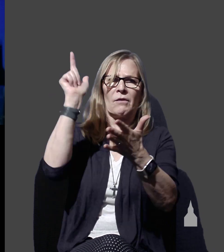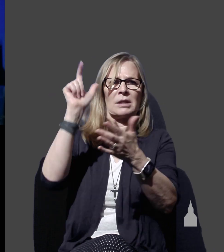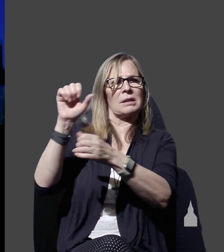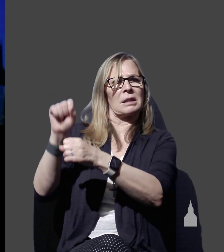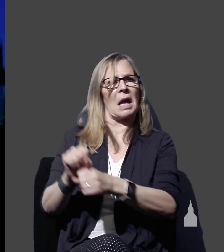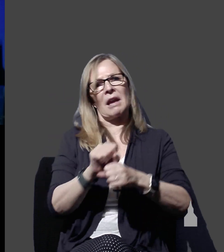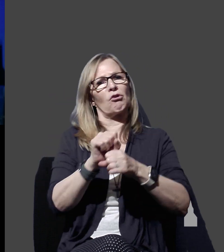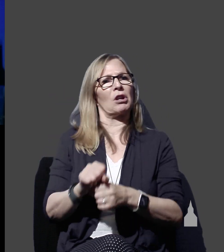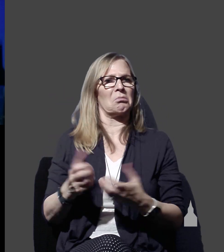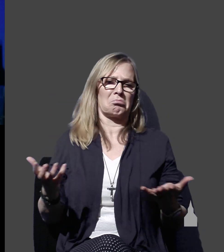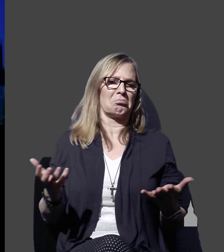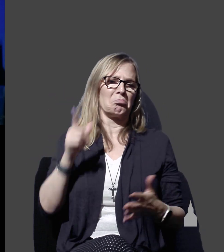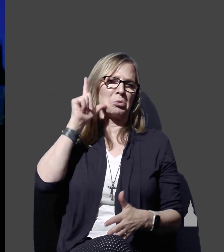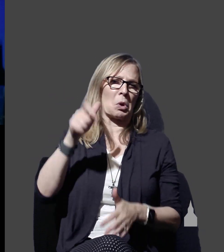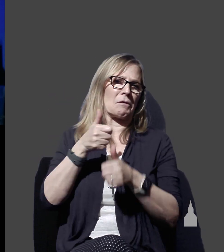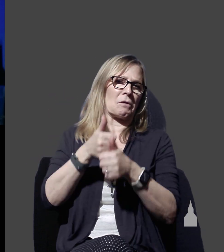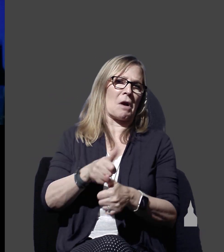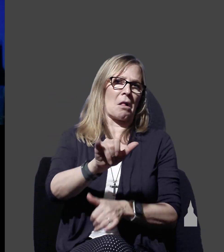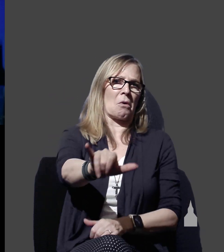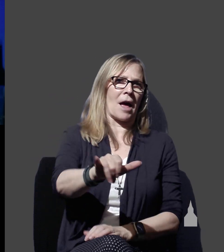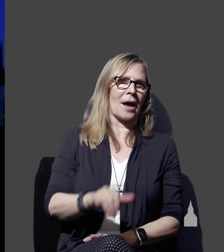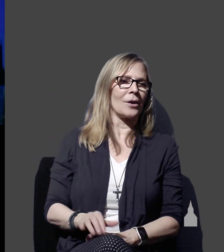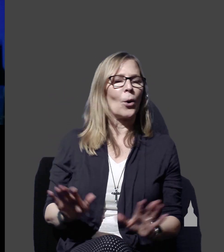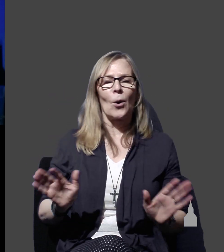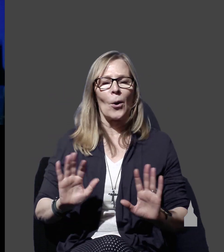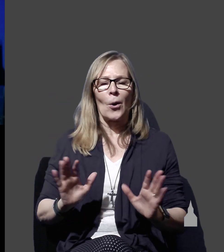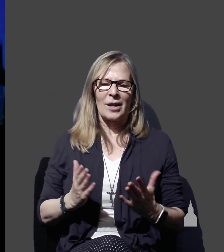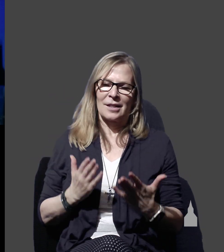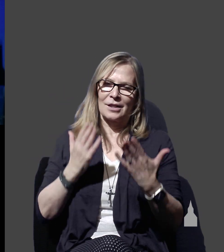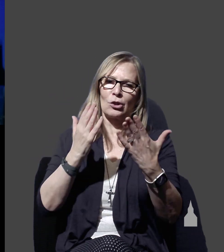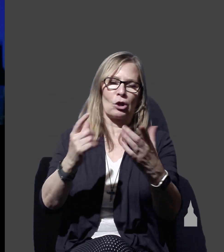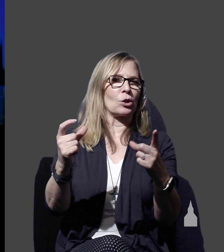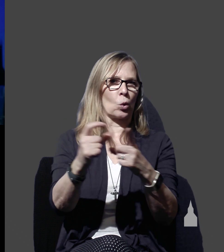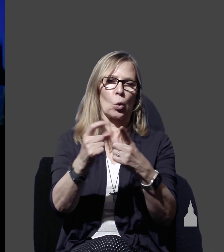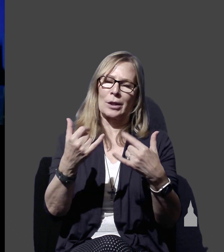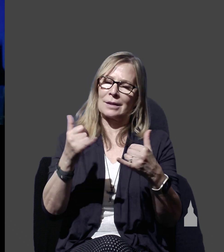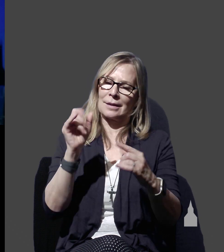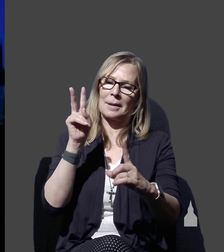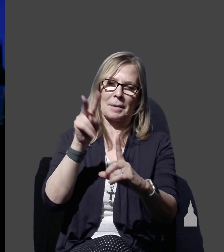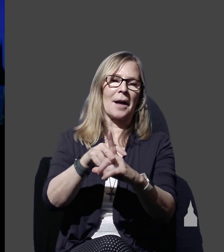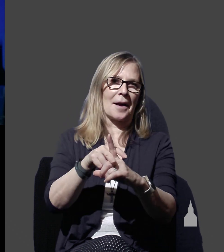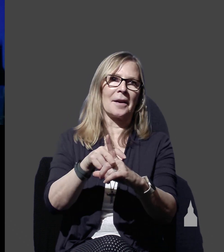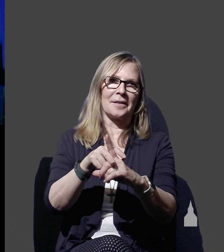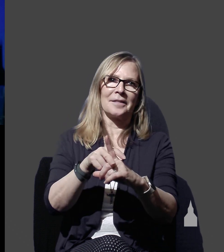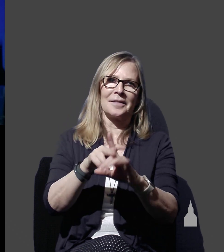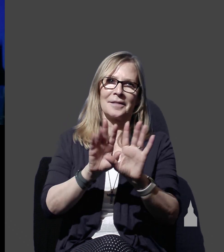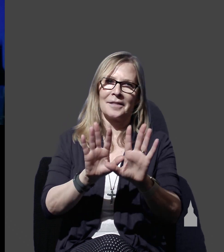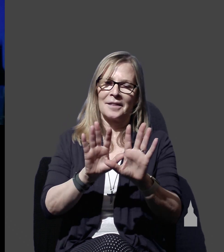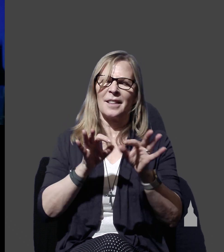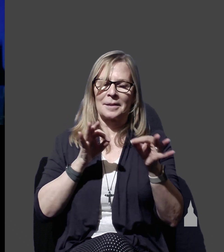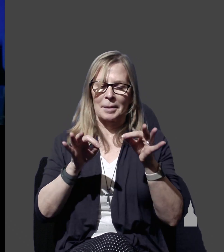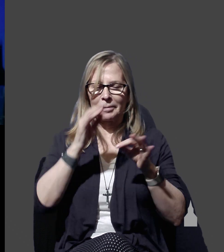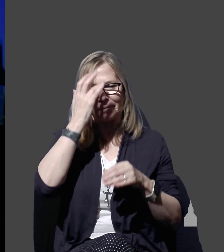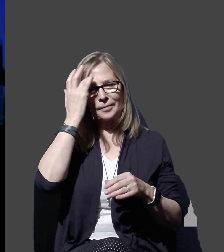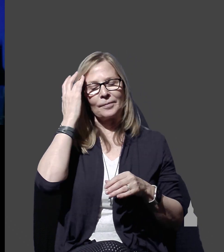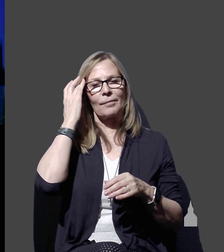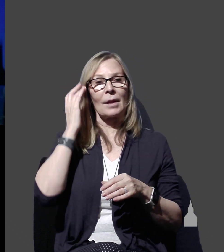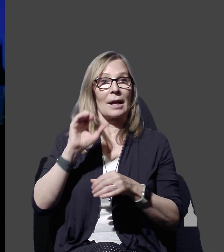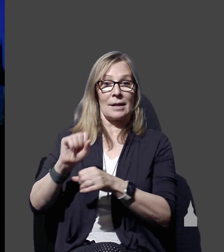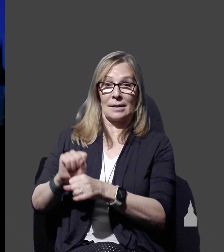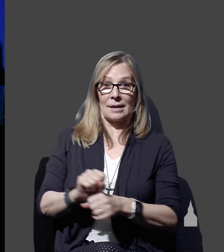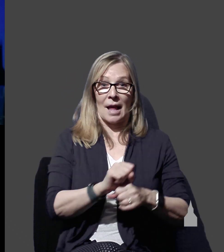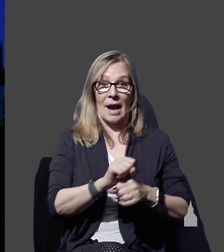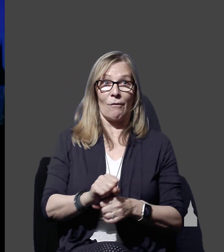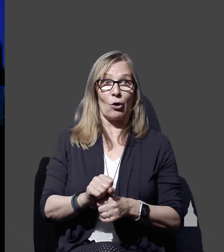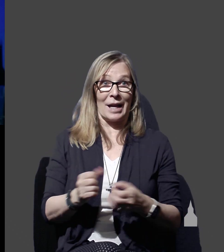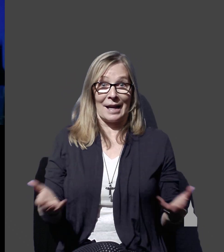slavery. But I'm going to suggest to you that the words still apply, even though the context is a little different. Slavery in